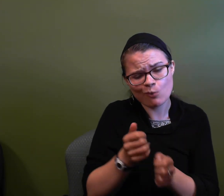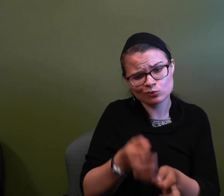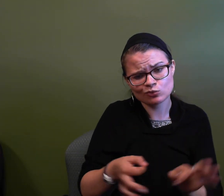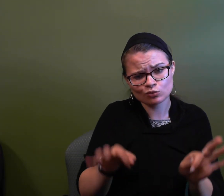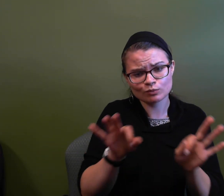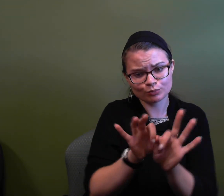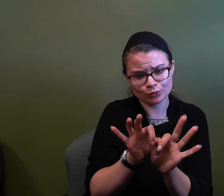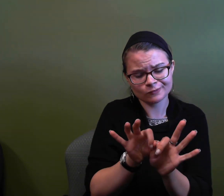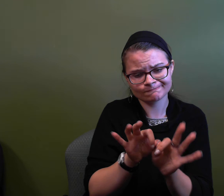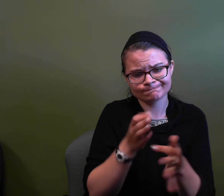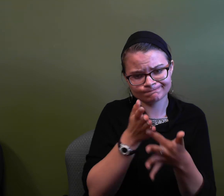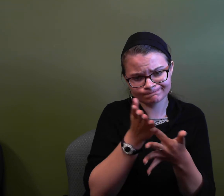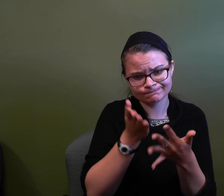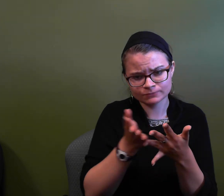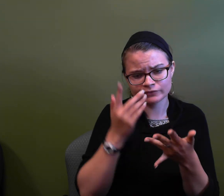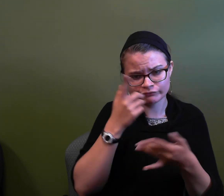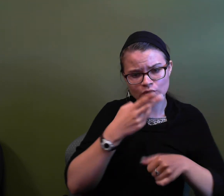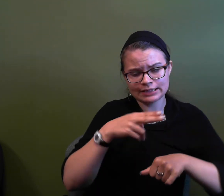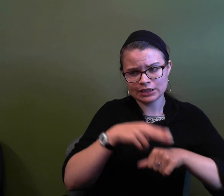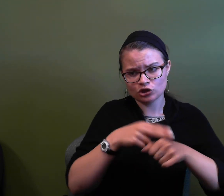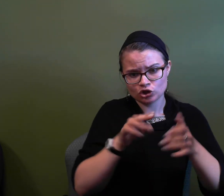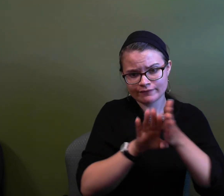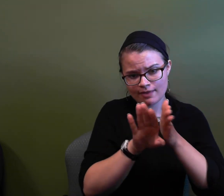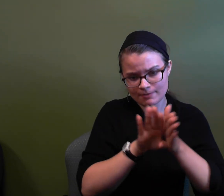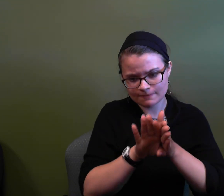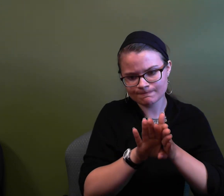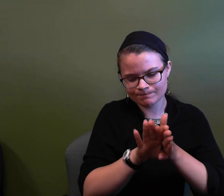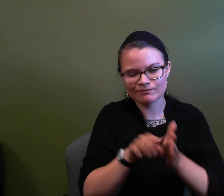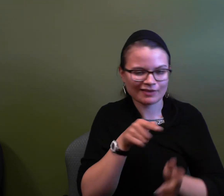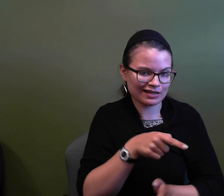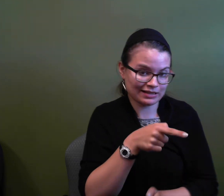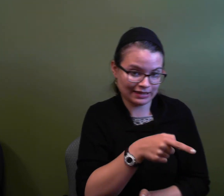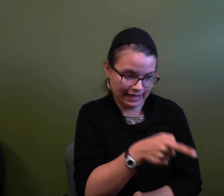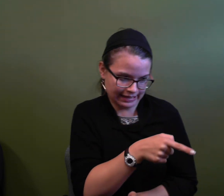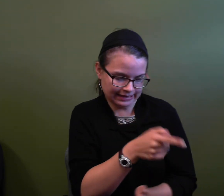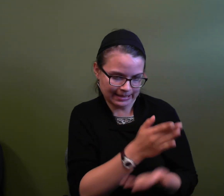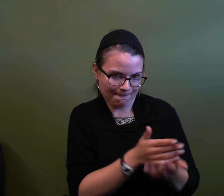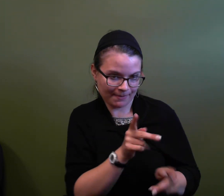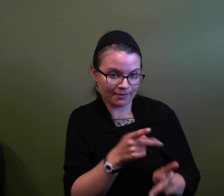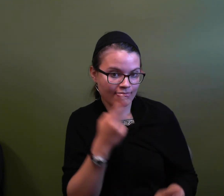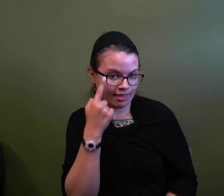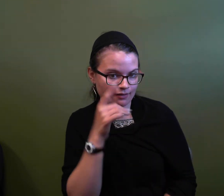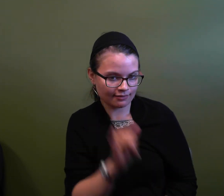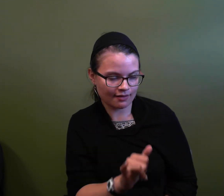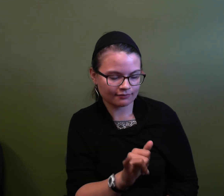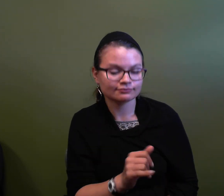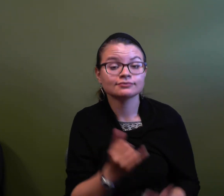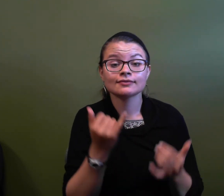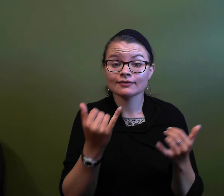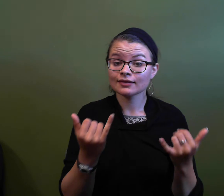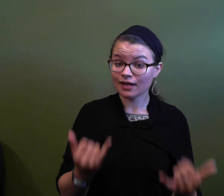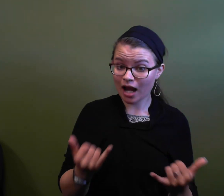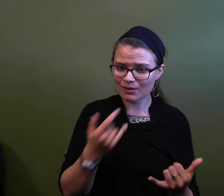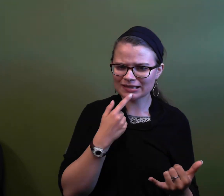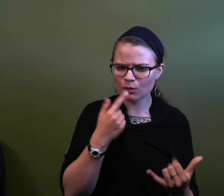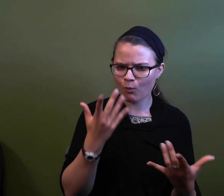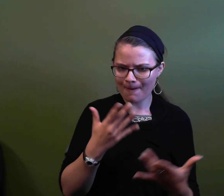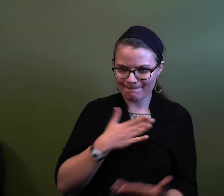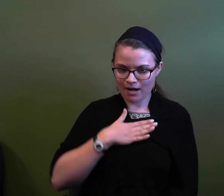factor in nation building. Okay, so this is what some people would say. Now I'm going to say what I think.